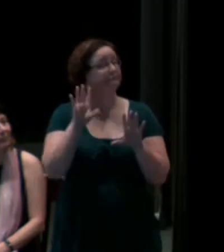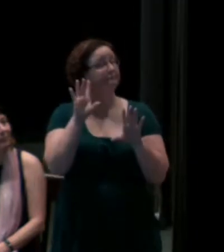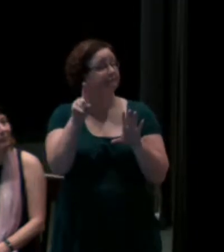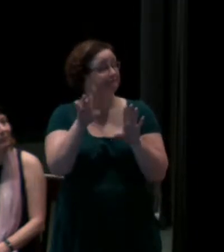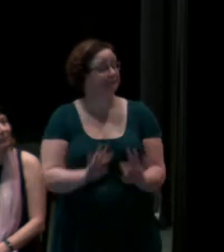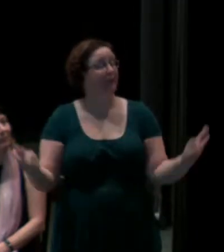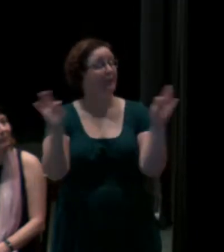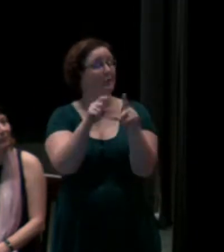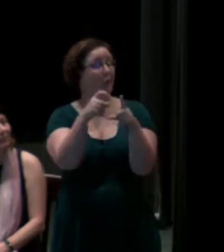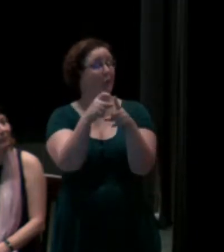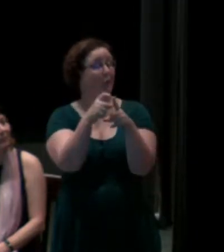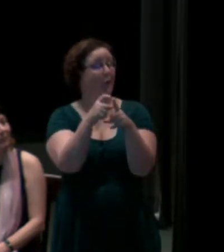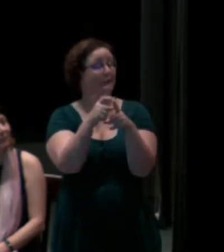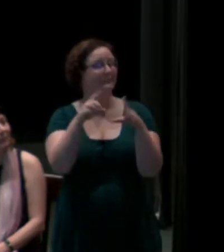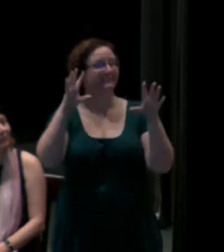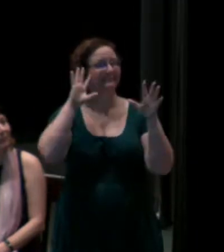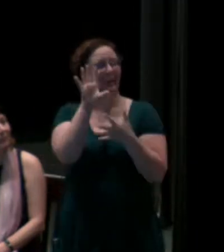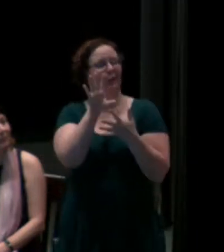here is choice.